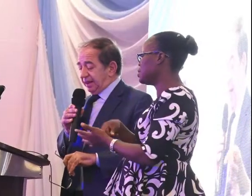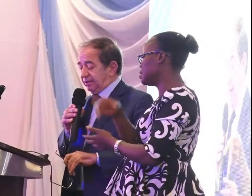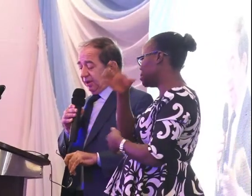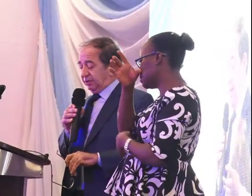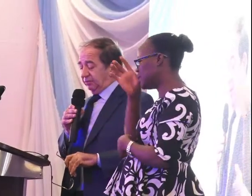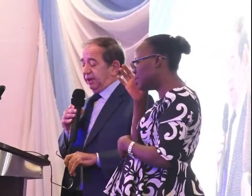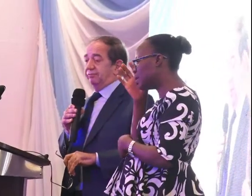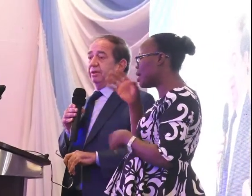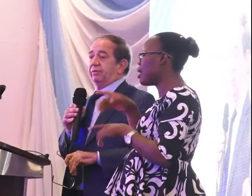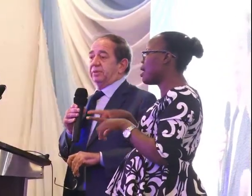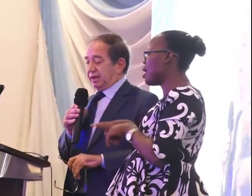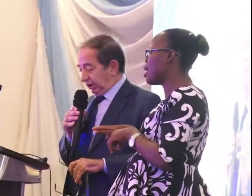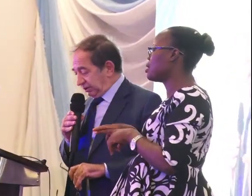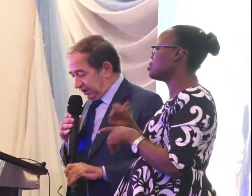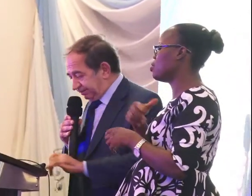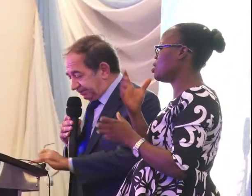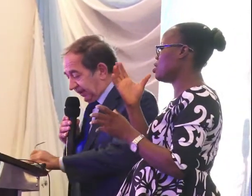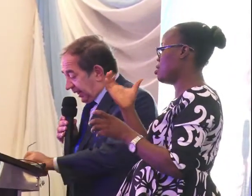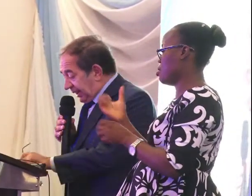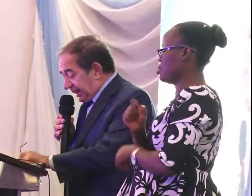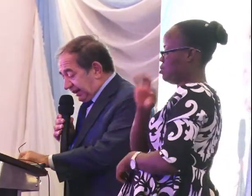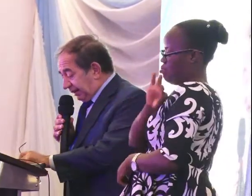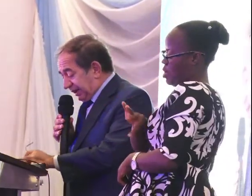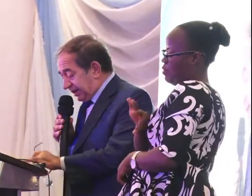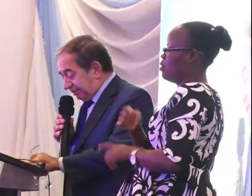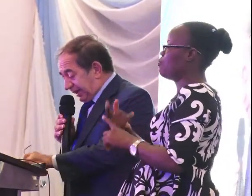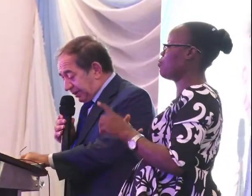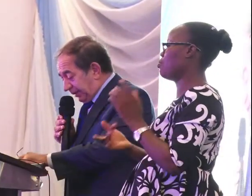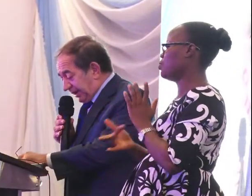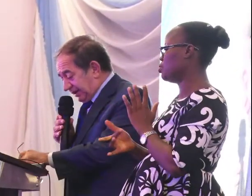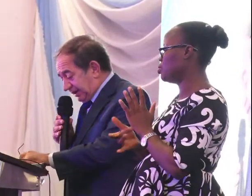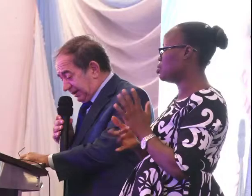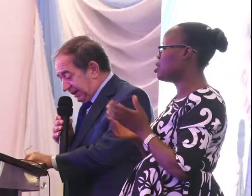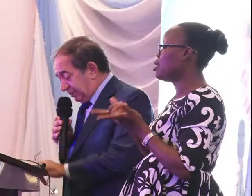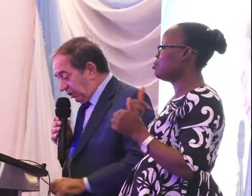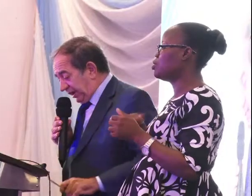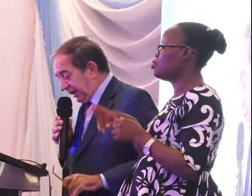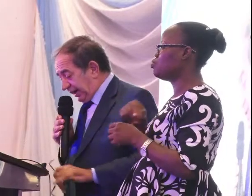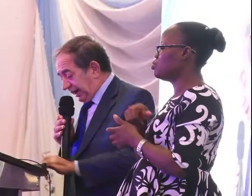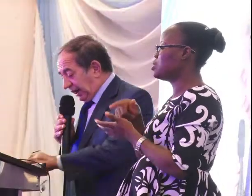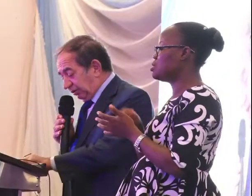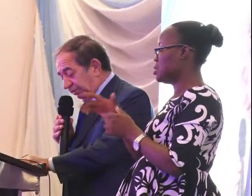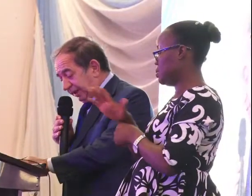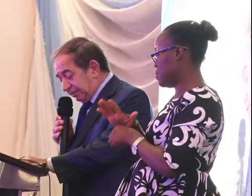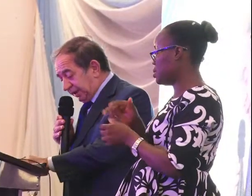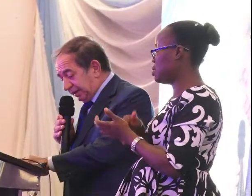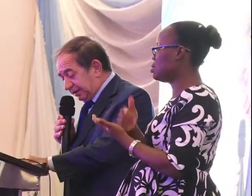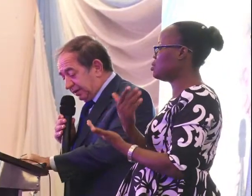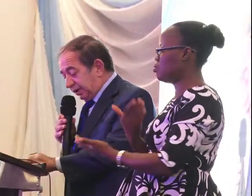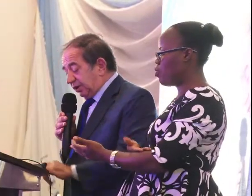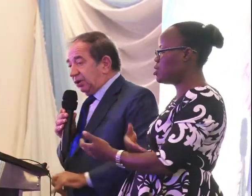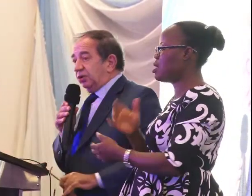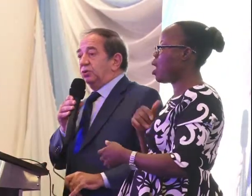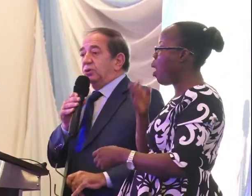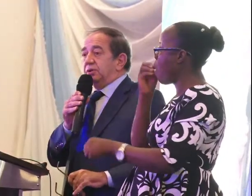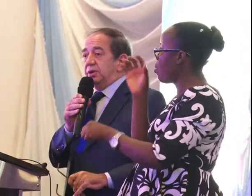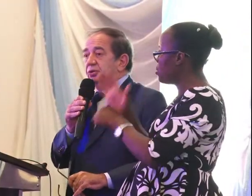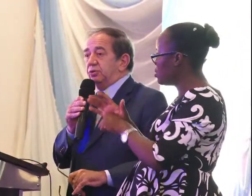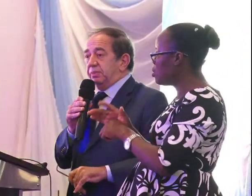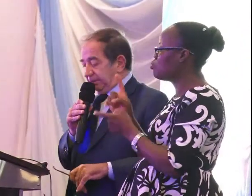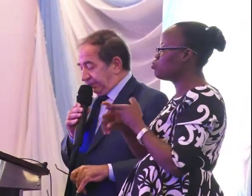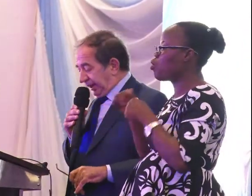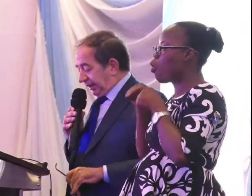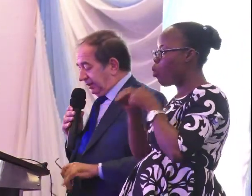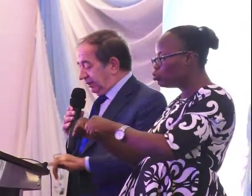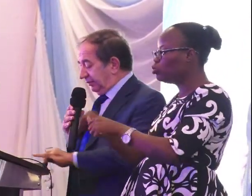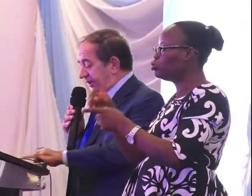as they try to benefit from technology. Let me simply express this morning our commitment to continue to